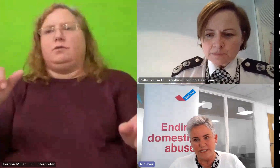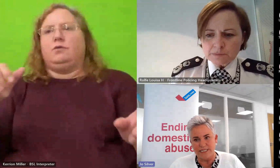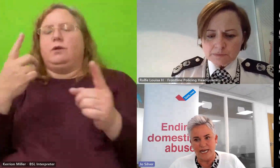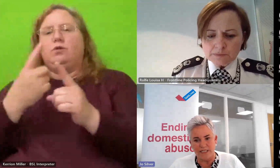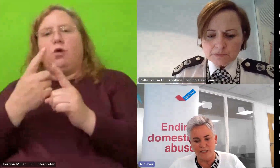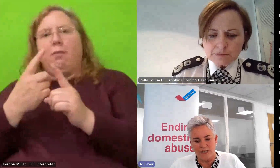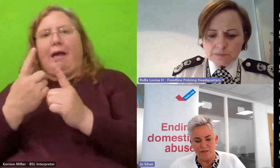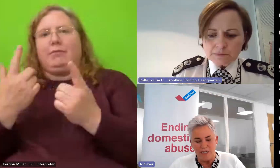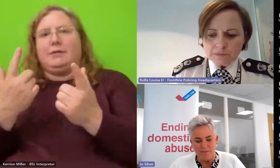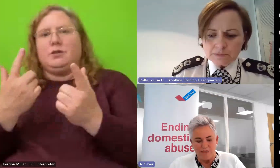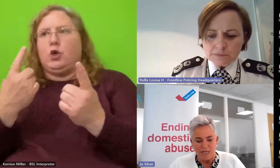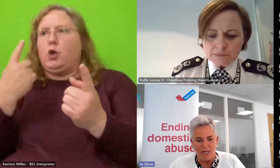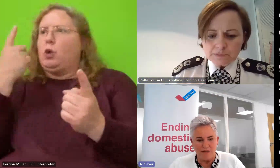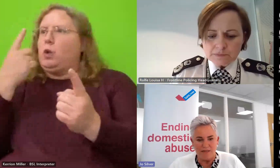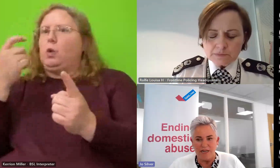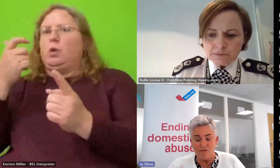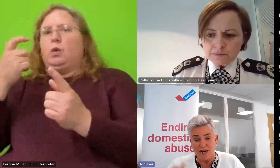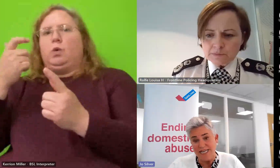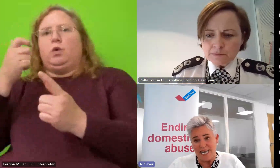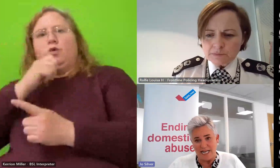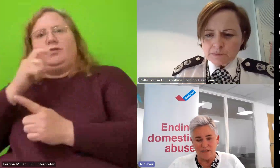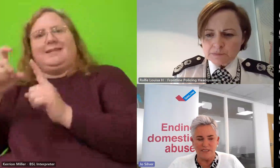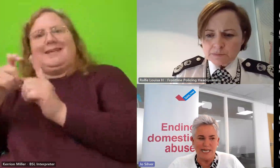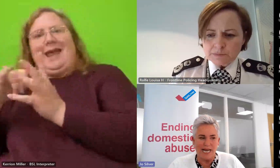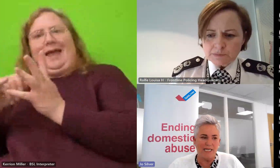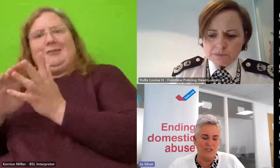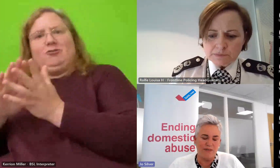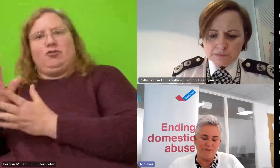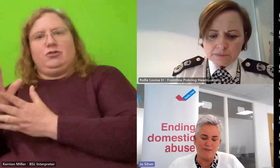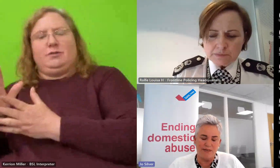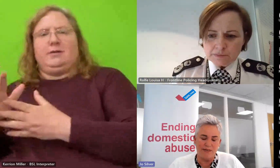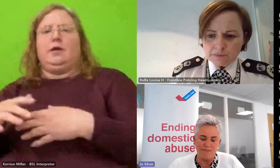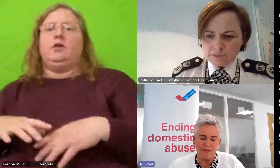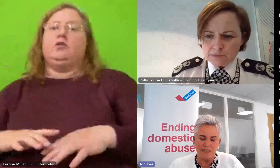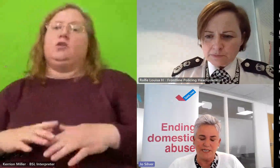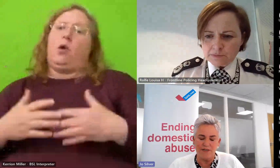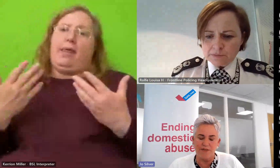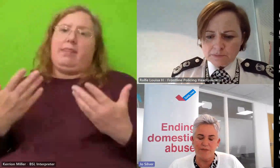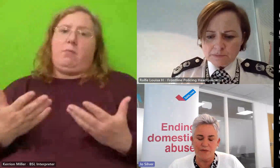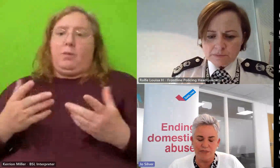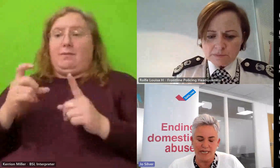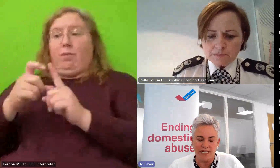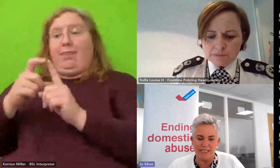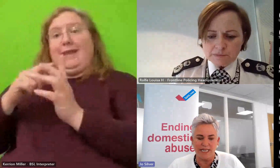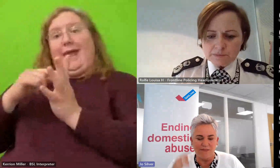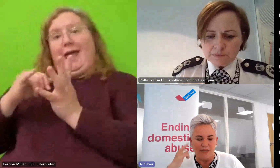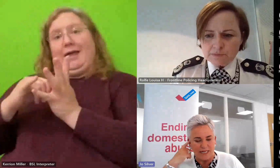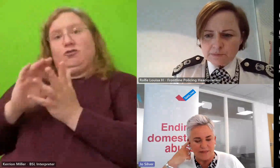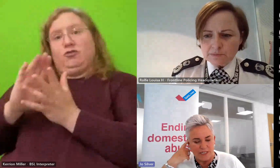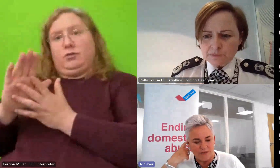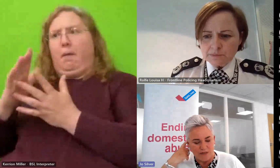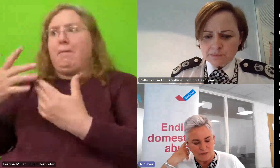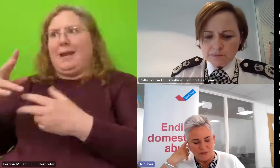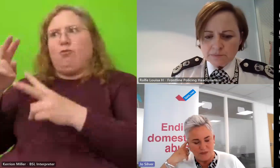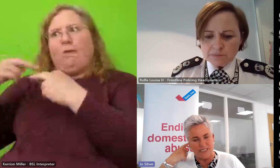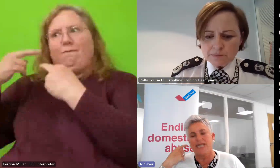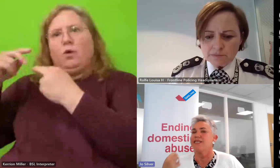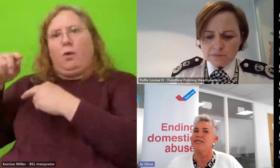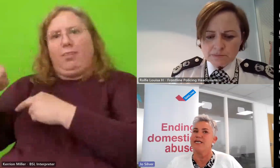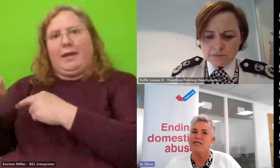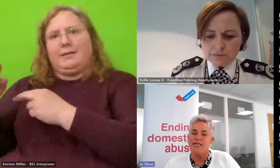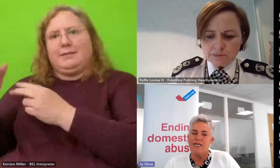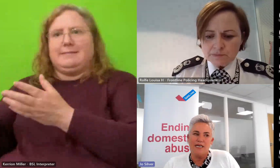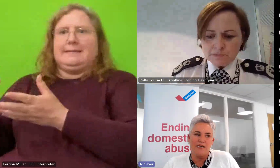who uses Dash. So right now, Dash, we've done a review on that as Safe Lives. So we've